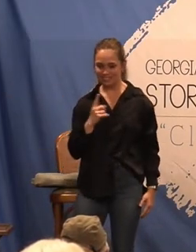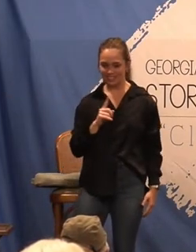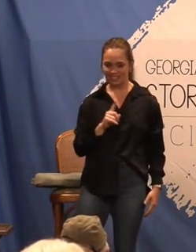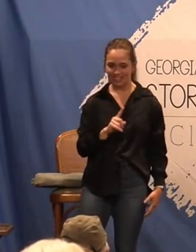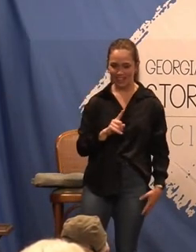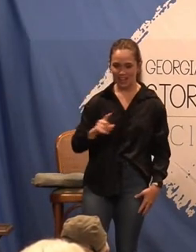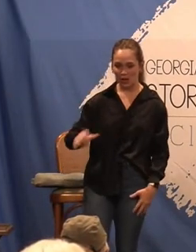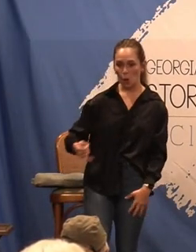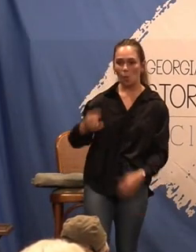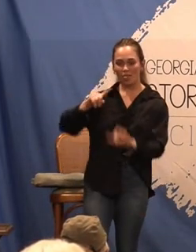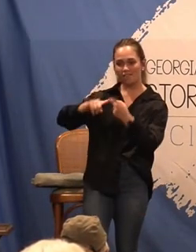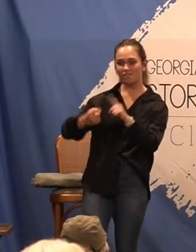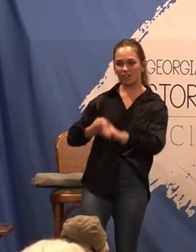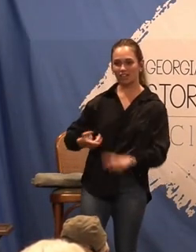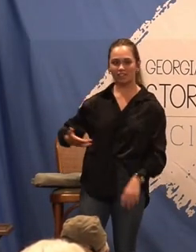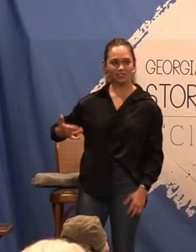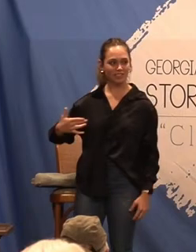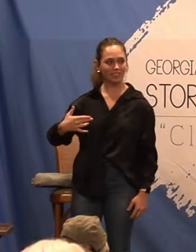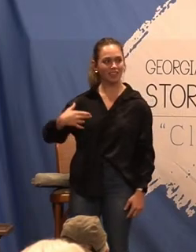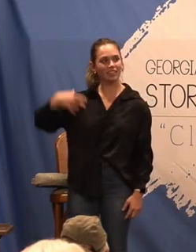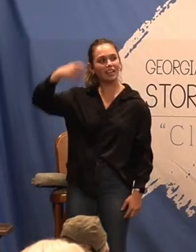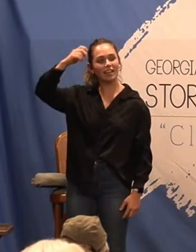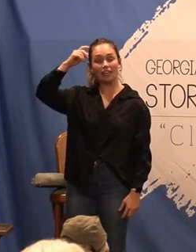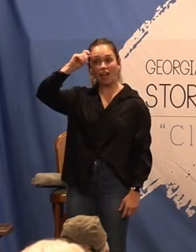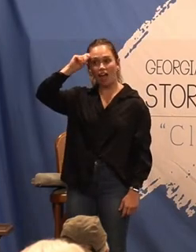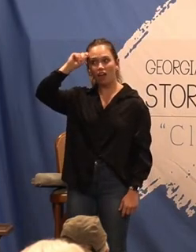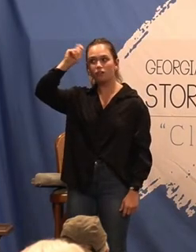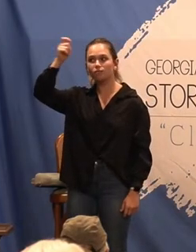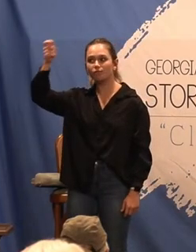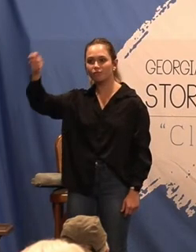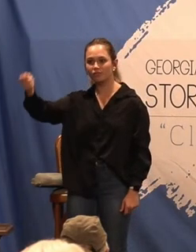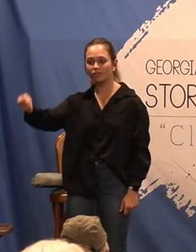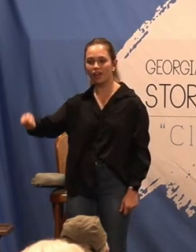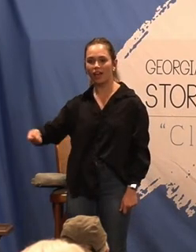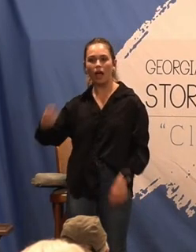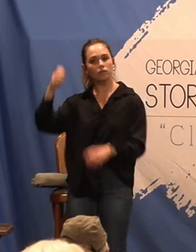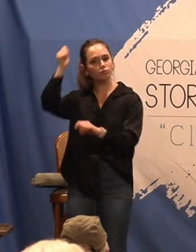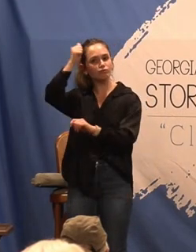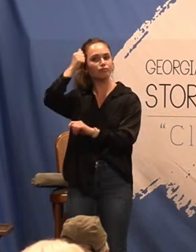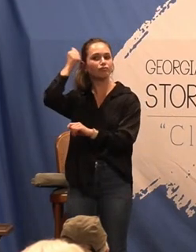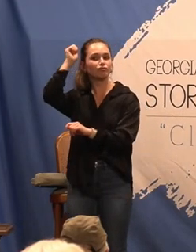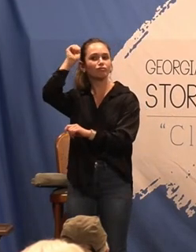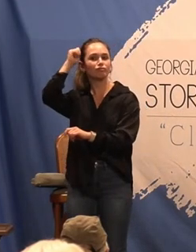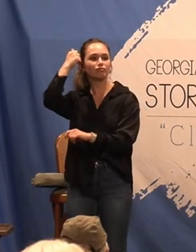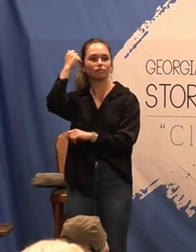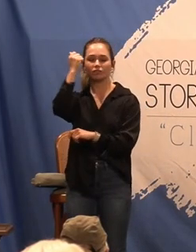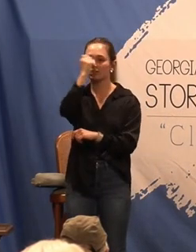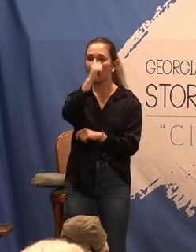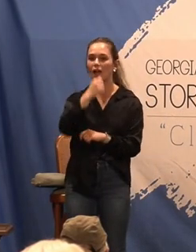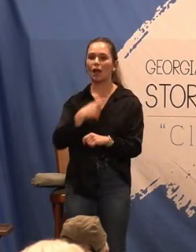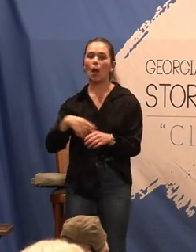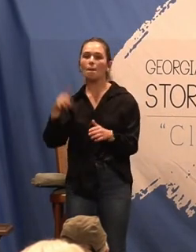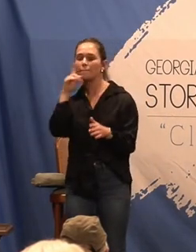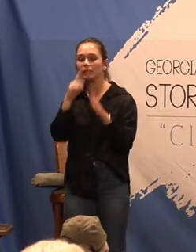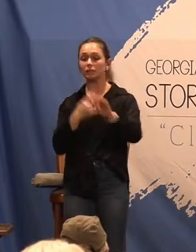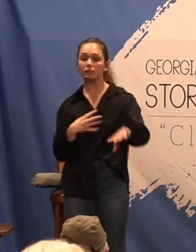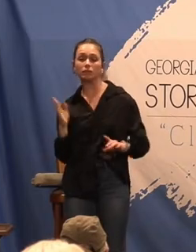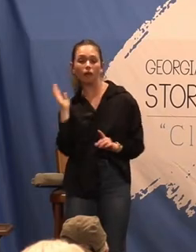the stage with a friend of mine, and he takes off my hat, and he starts combing my hair, and then he pretends to slap